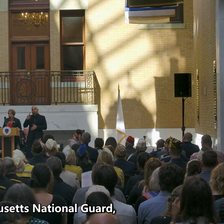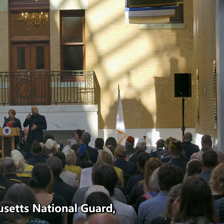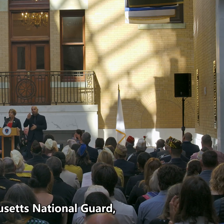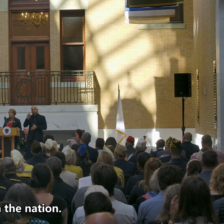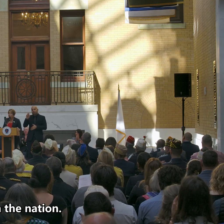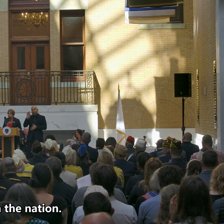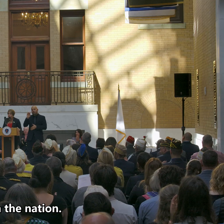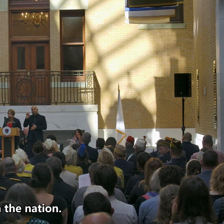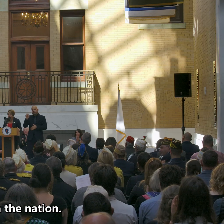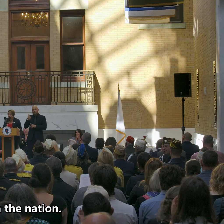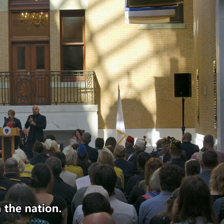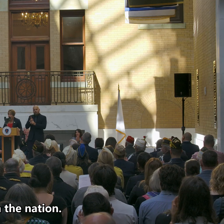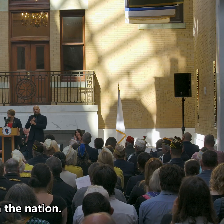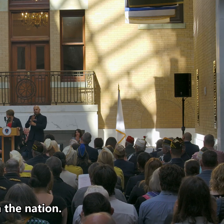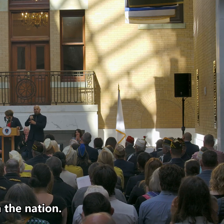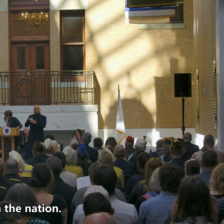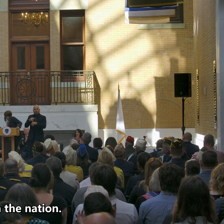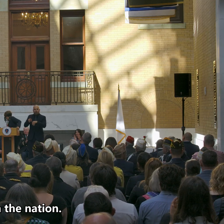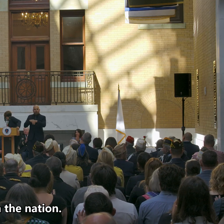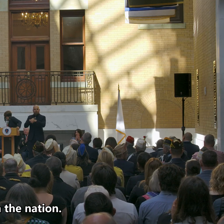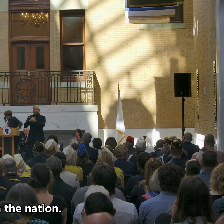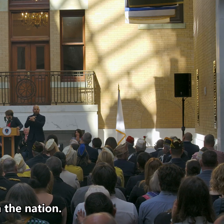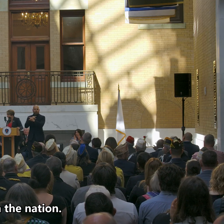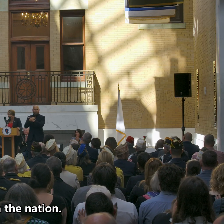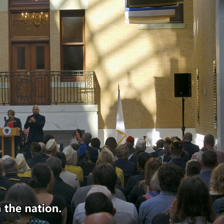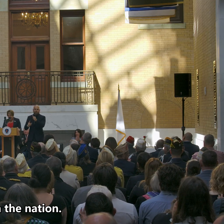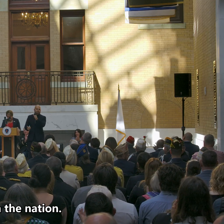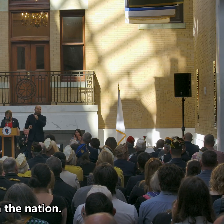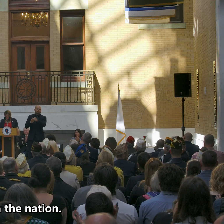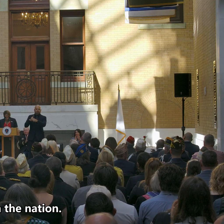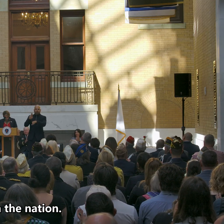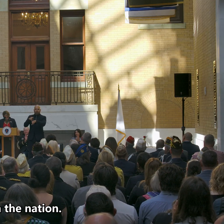Guard, first in the nation.